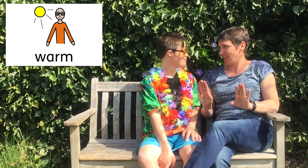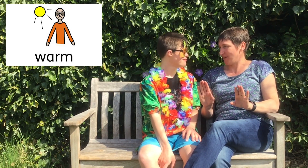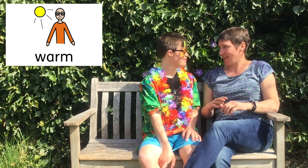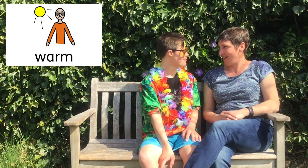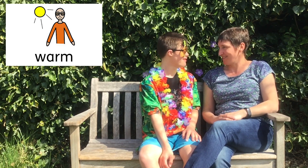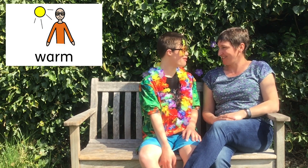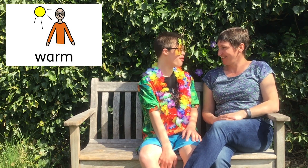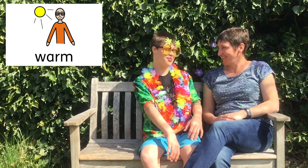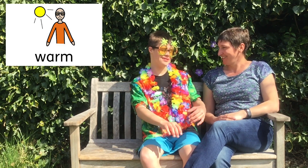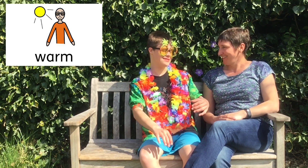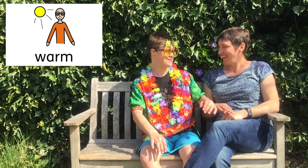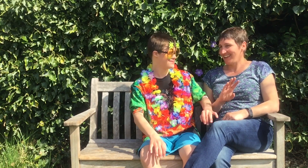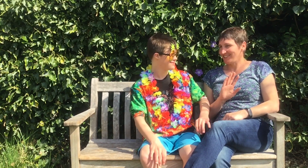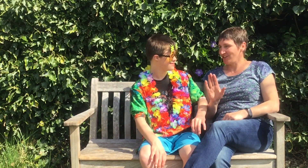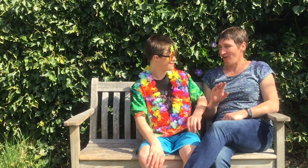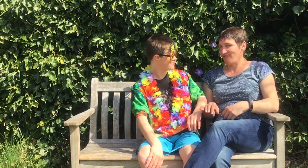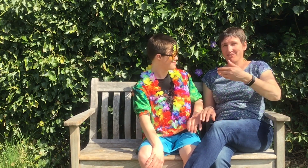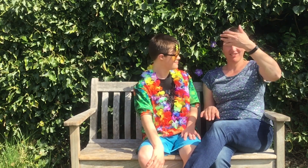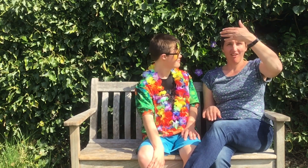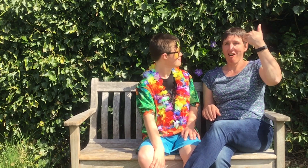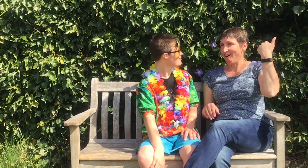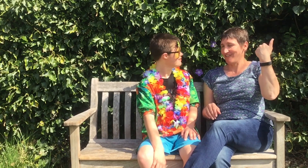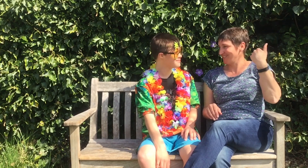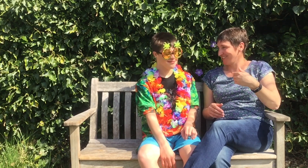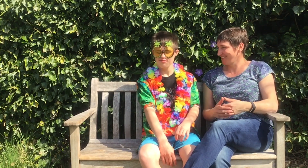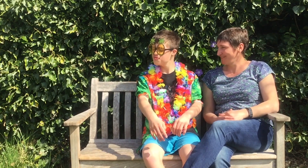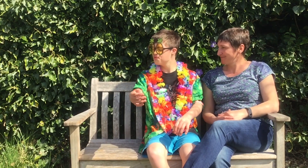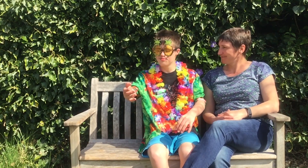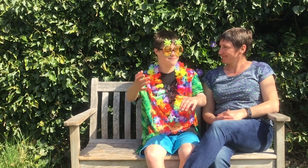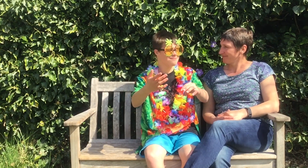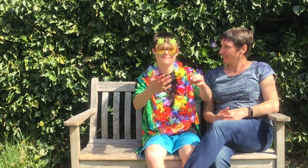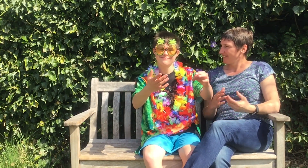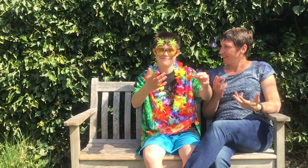summer yet. Oh, it's not hot.